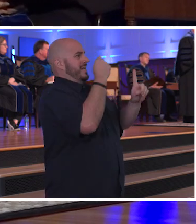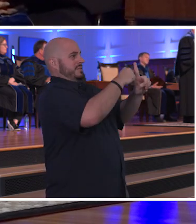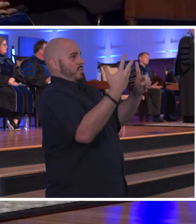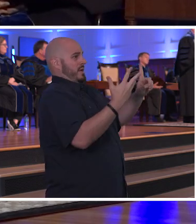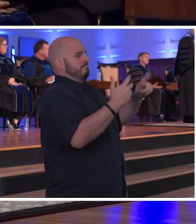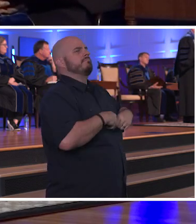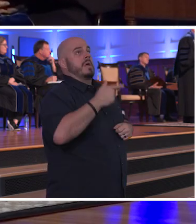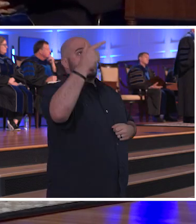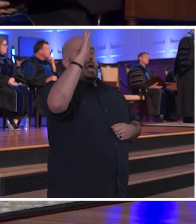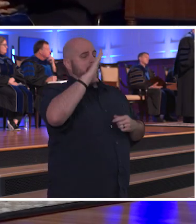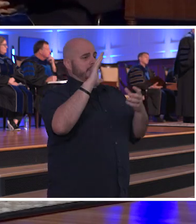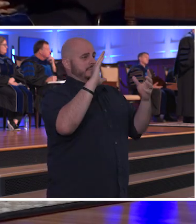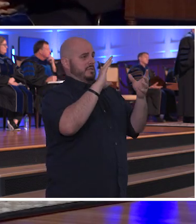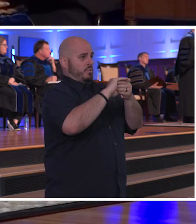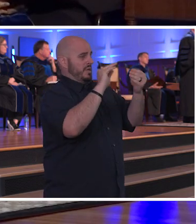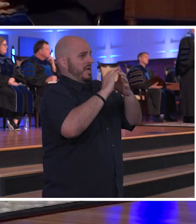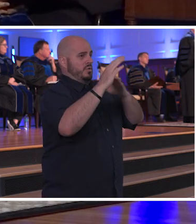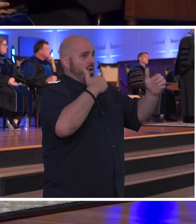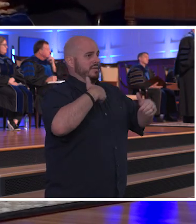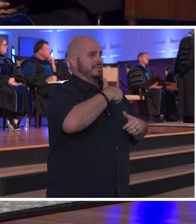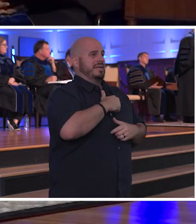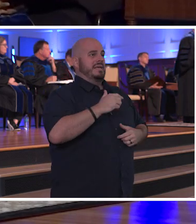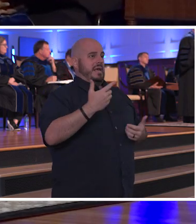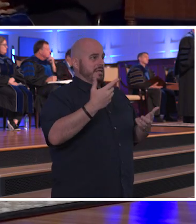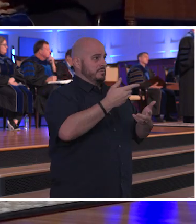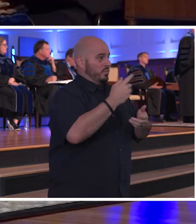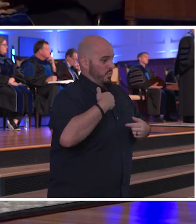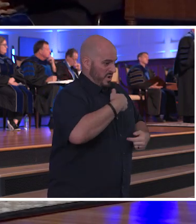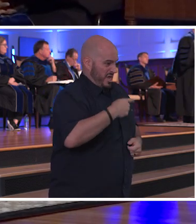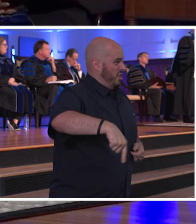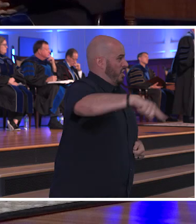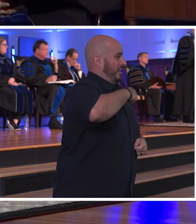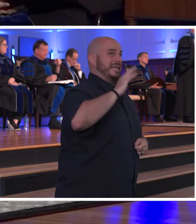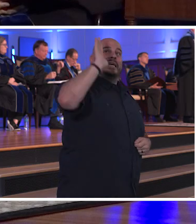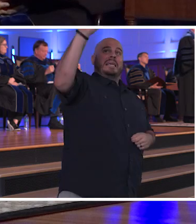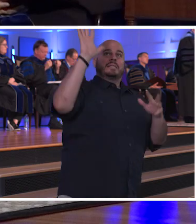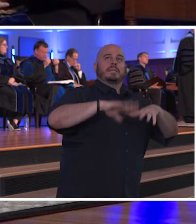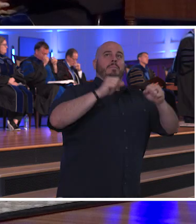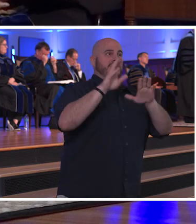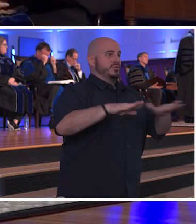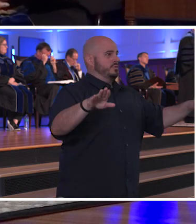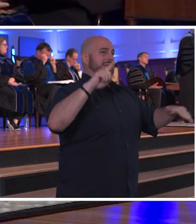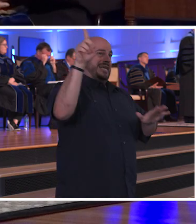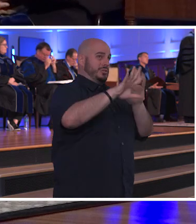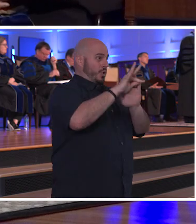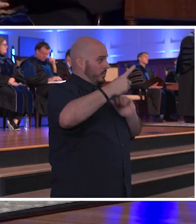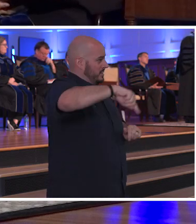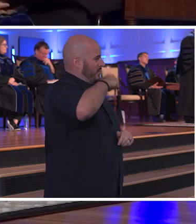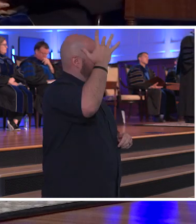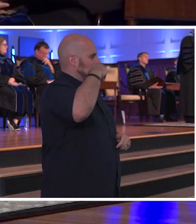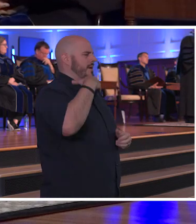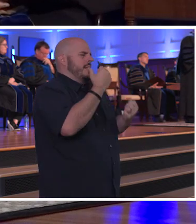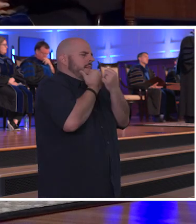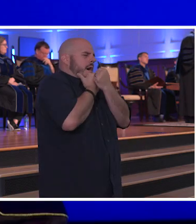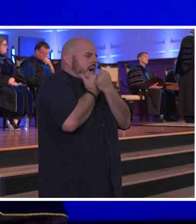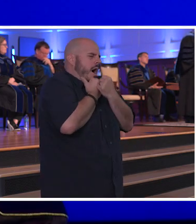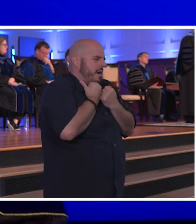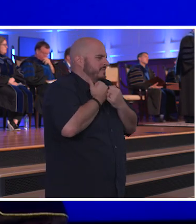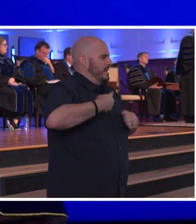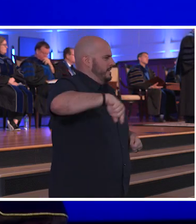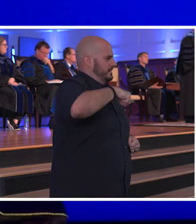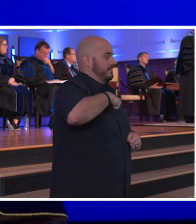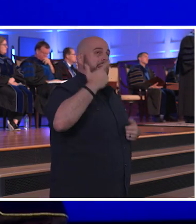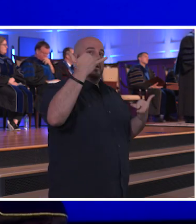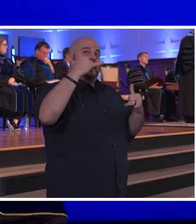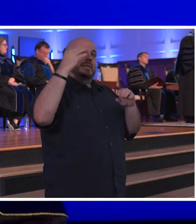his beloved ones, his adopted children. He chose us because he loves us, and now he is coaching us in how we can